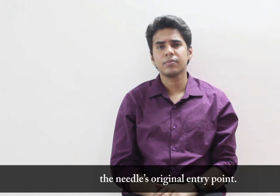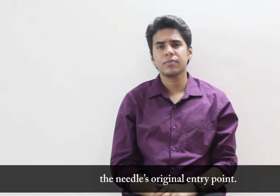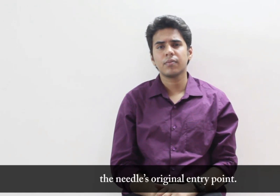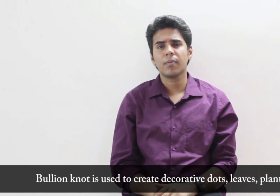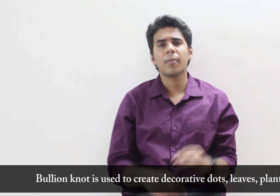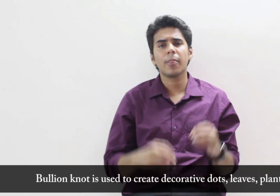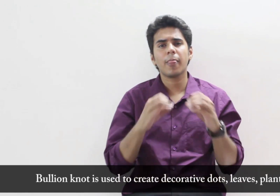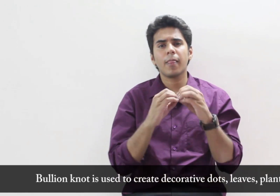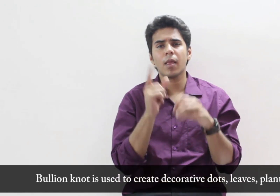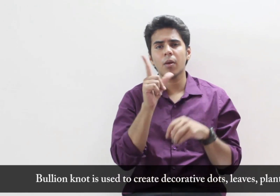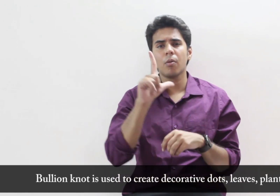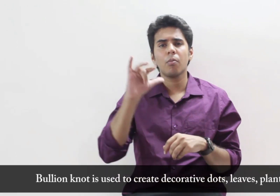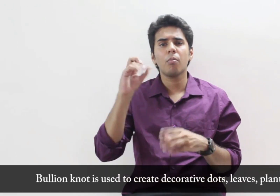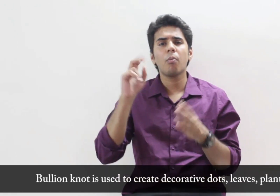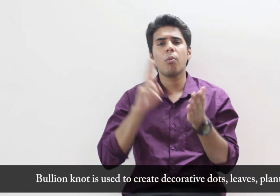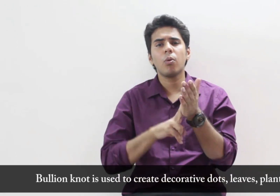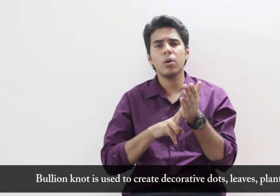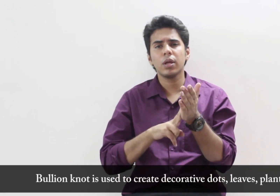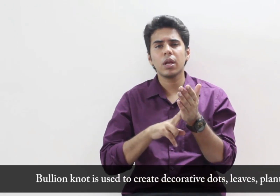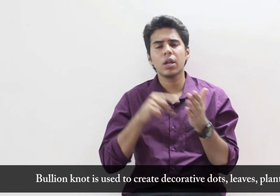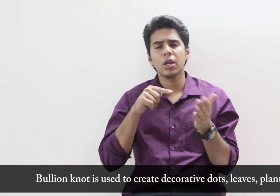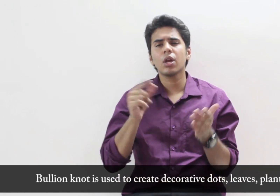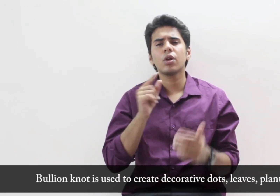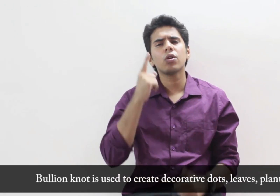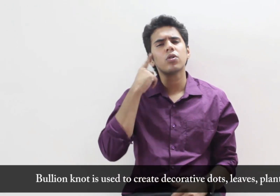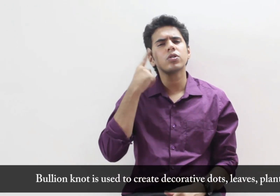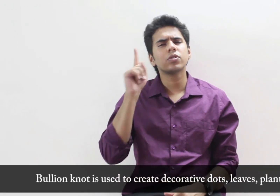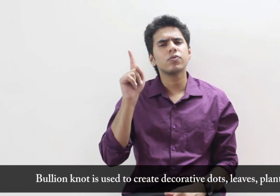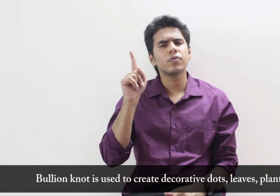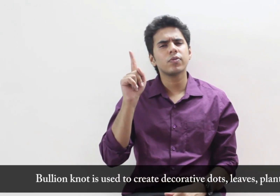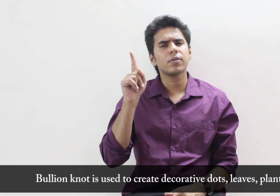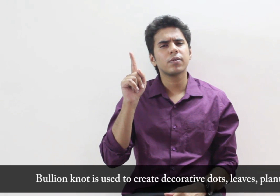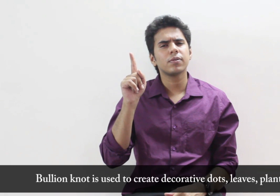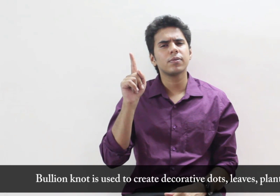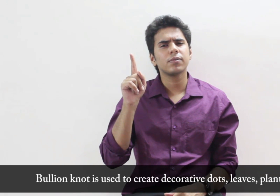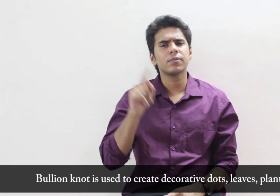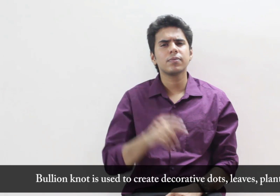Bullion knot is used to create decorative dots, leaves, plants, etc.